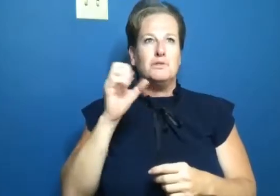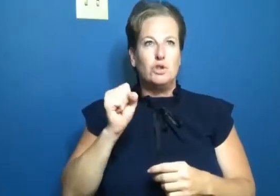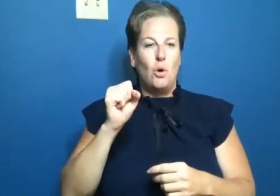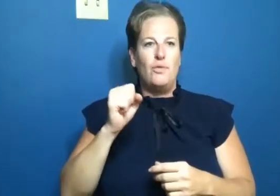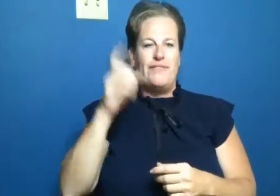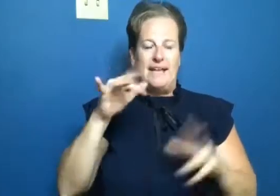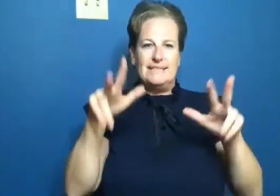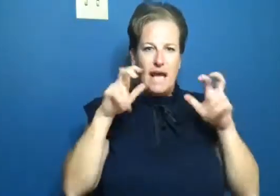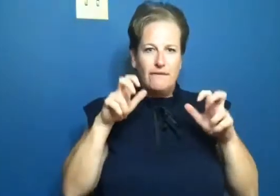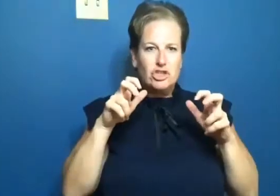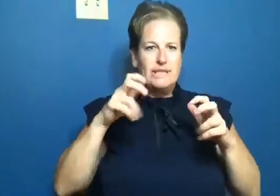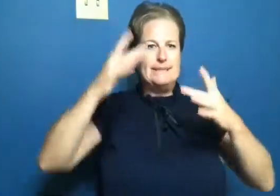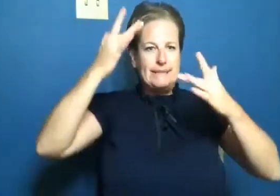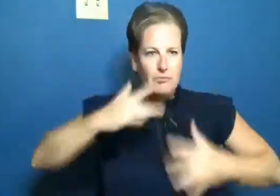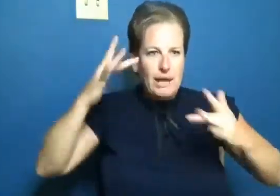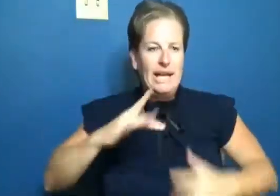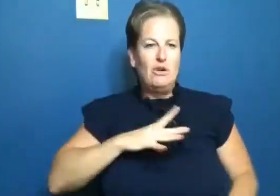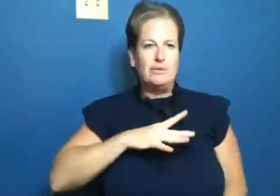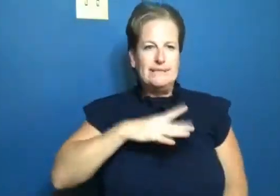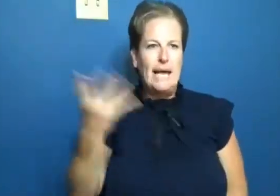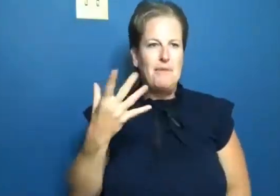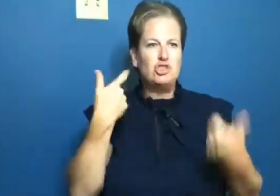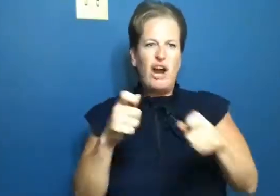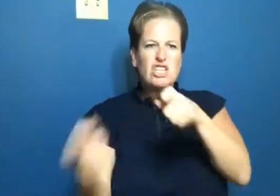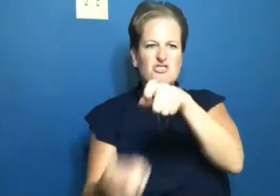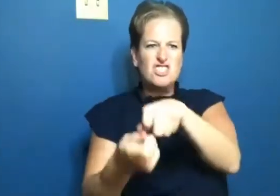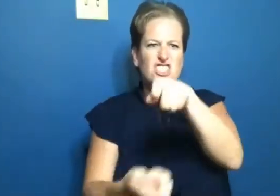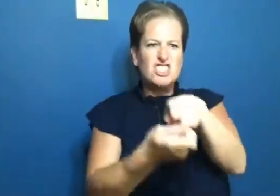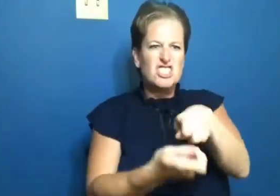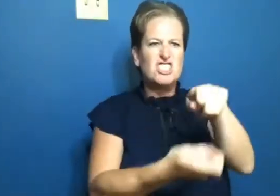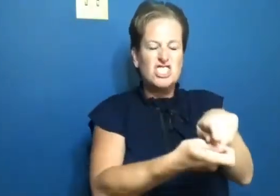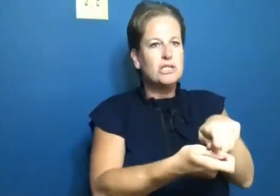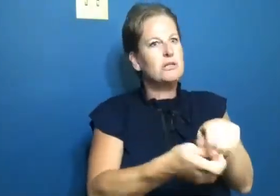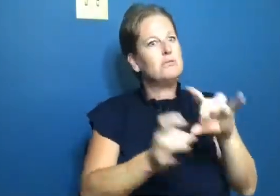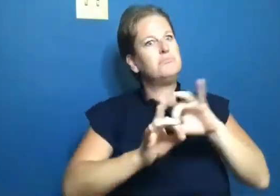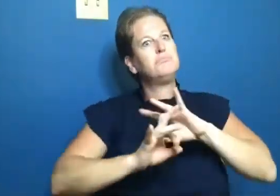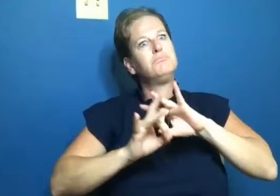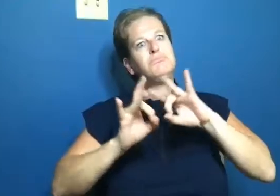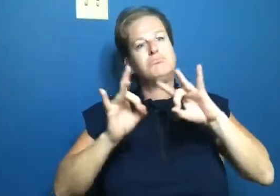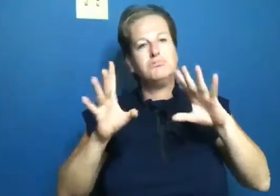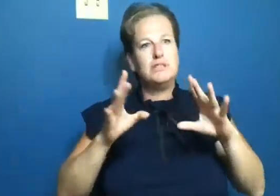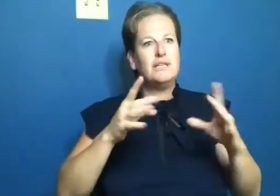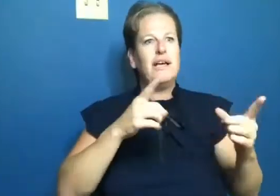and living a retaliatory life all was in full blossom for me by the time I was 17 years old.